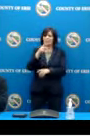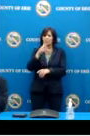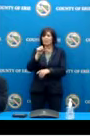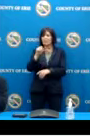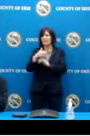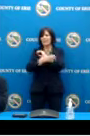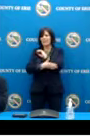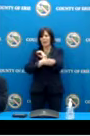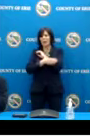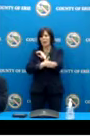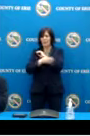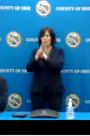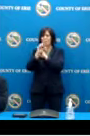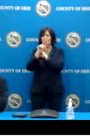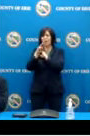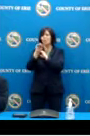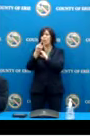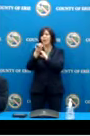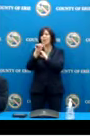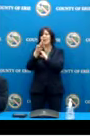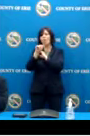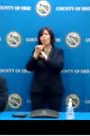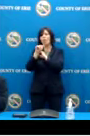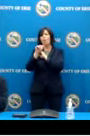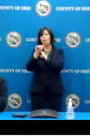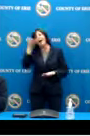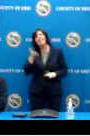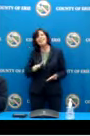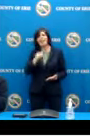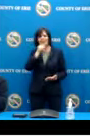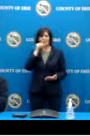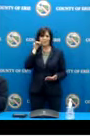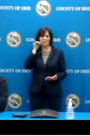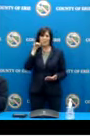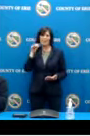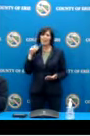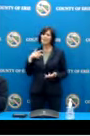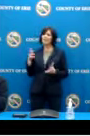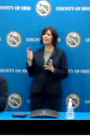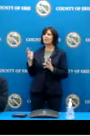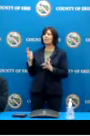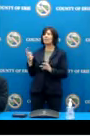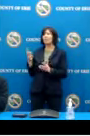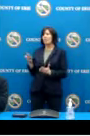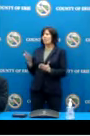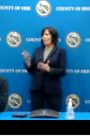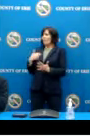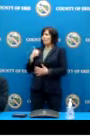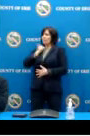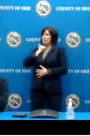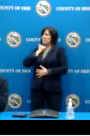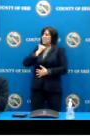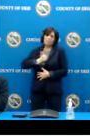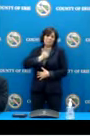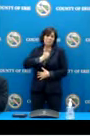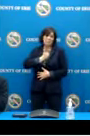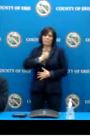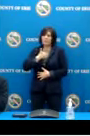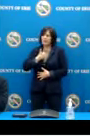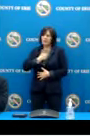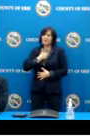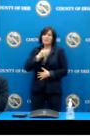Molinaro, county executive. His father passed yesterday. And I contacted Mark and certainly offered my deepest condolences on behalf of myself